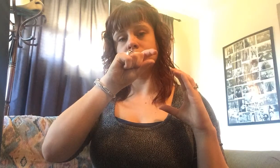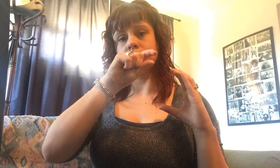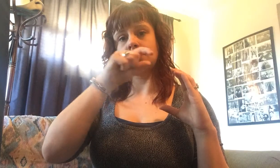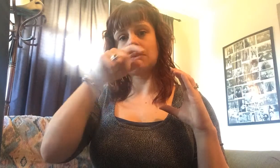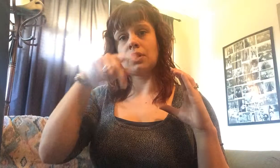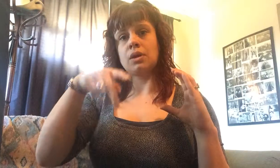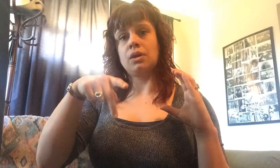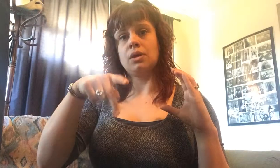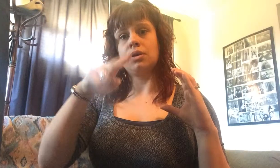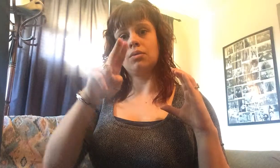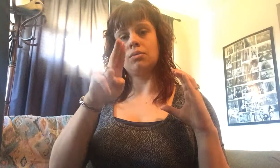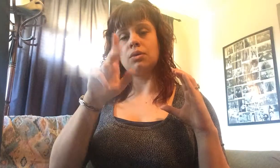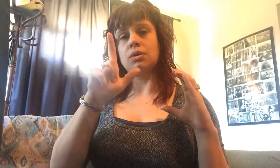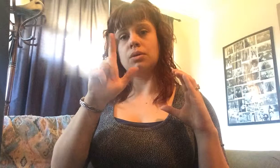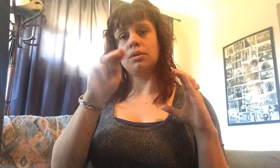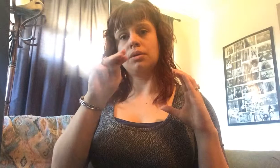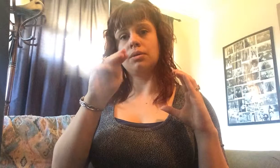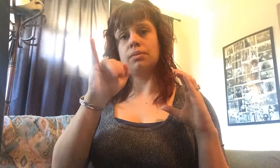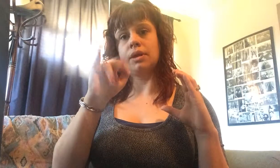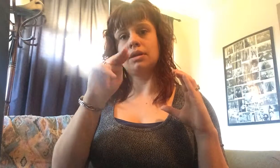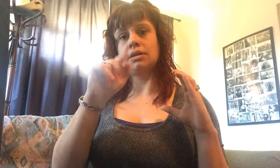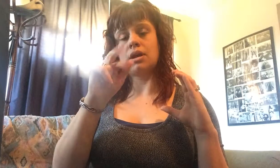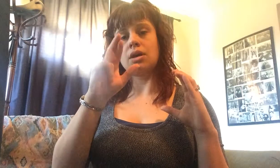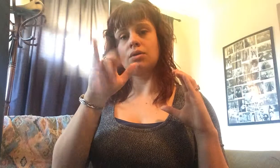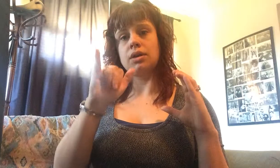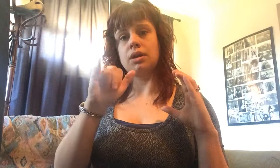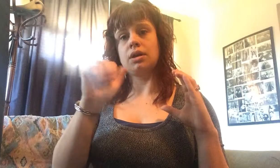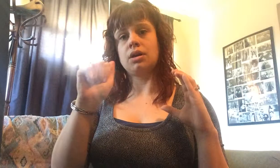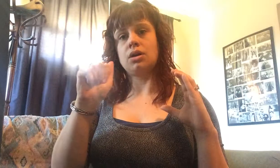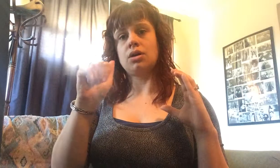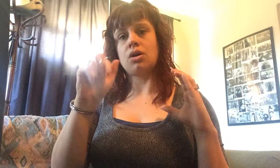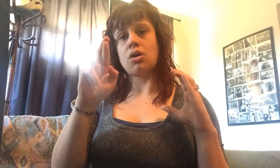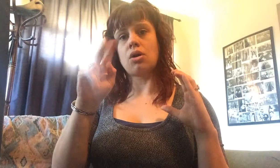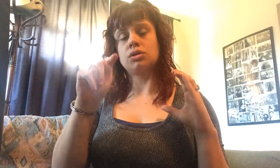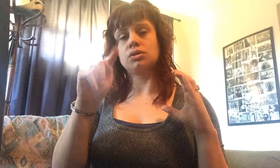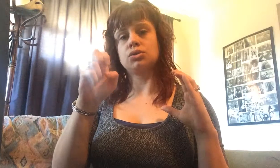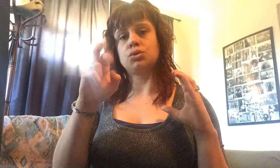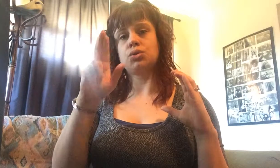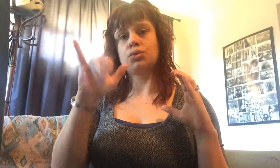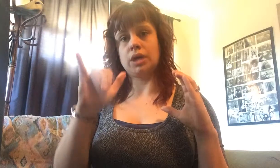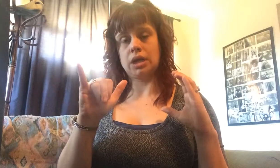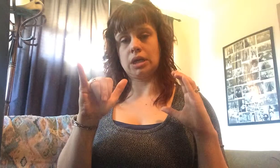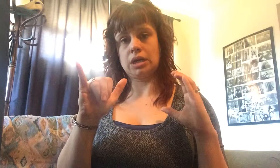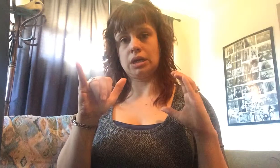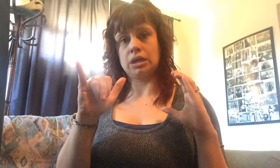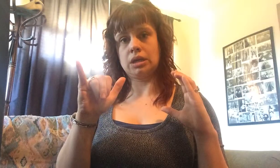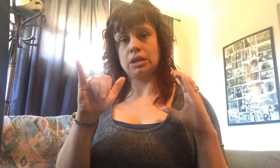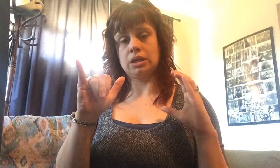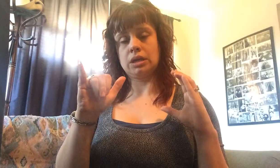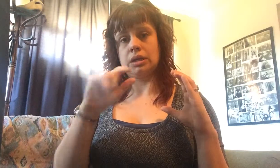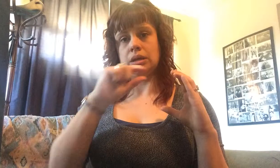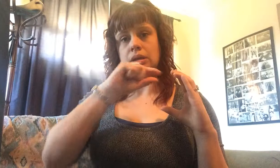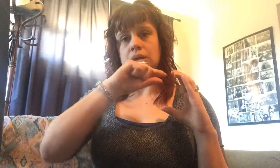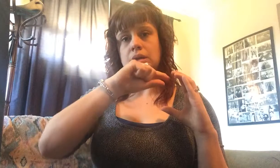This is the pulmonary artery The pulmonary artery is going to transfer this blood to the